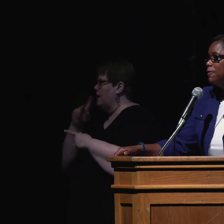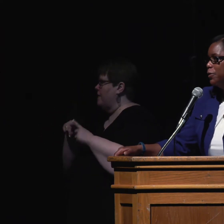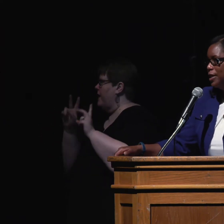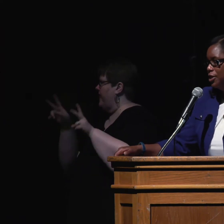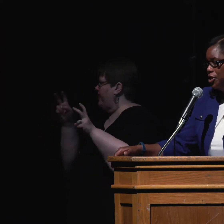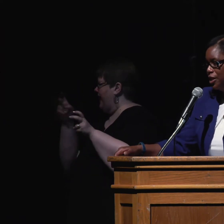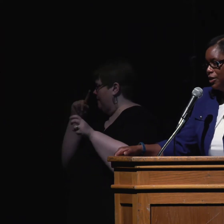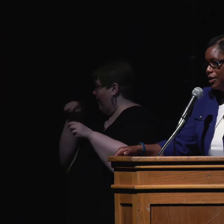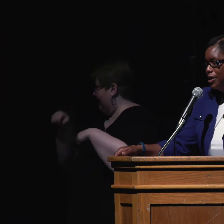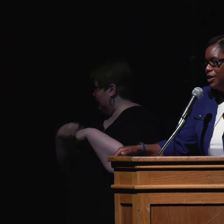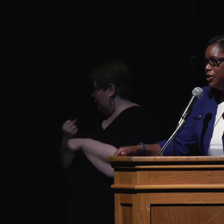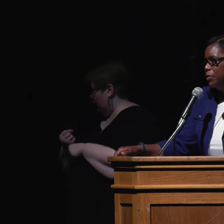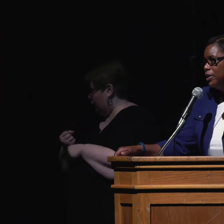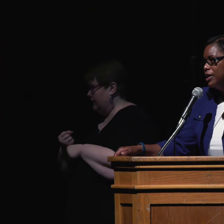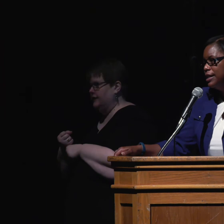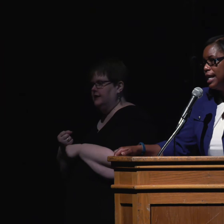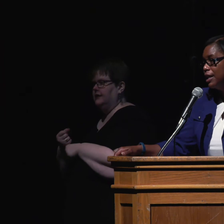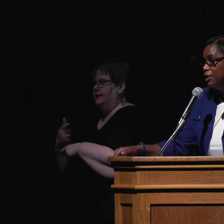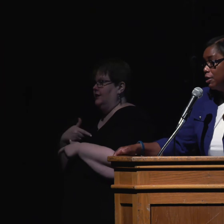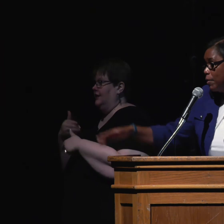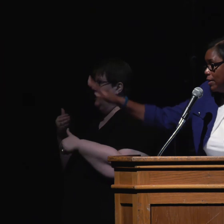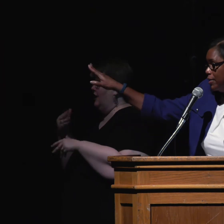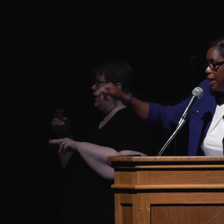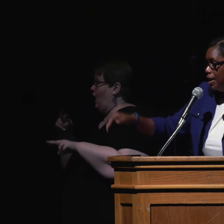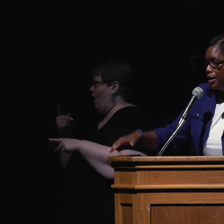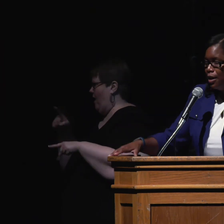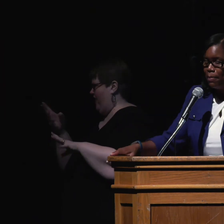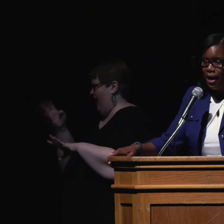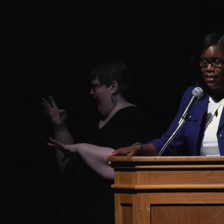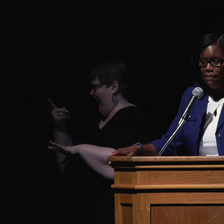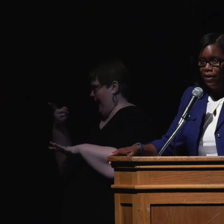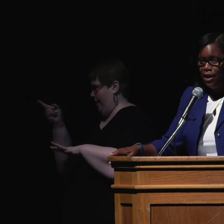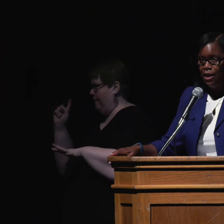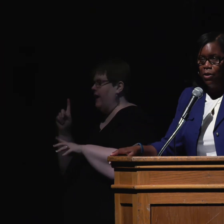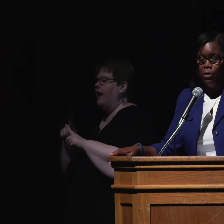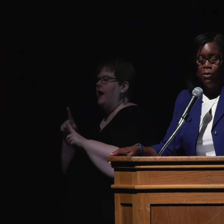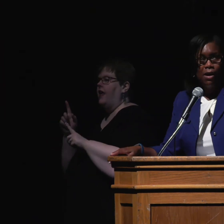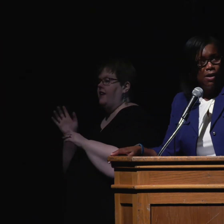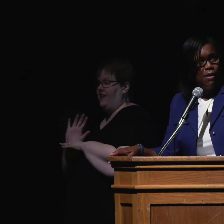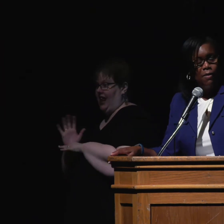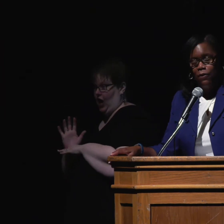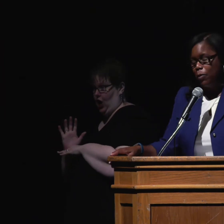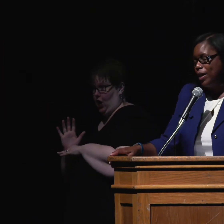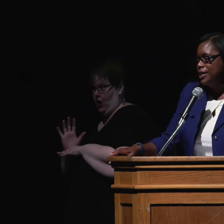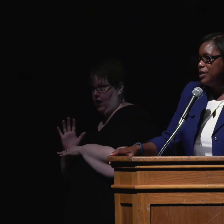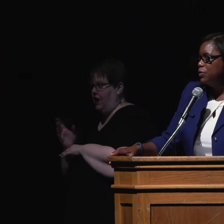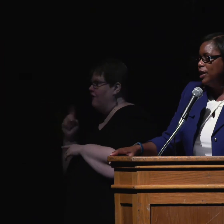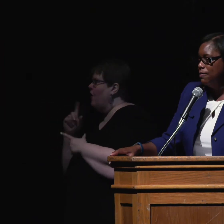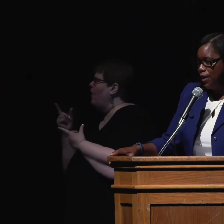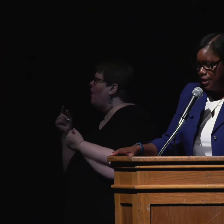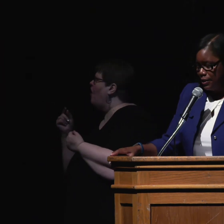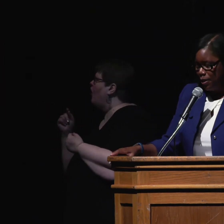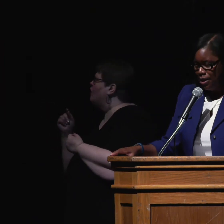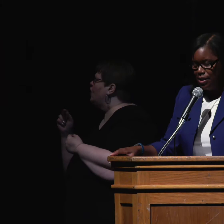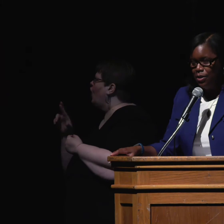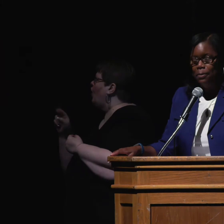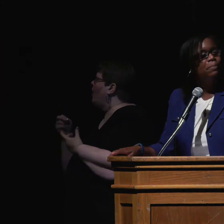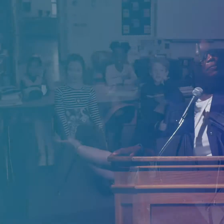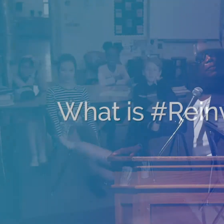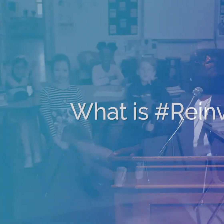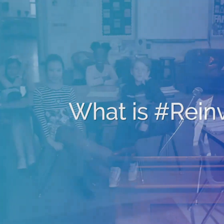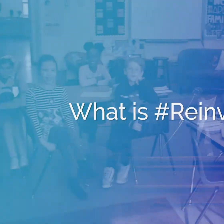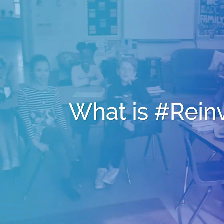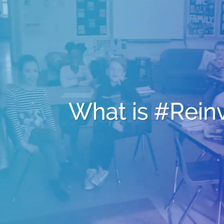theme for this year. So we're going to take a look while they're lining up at the video for What Does Reinvest Mean to